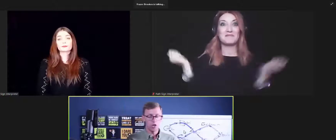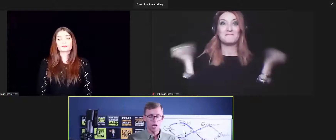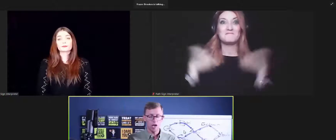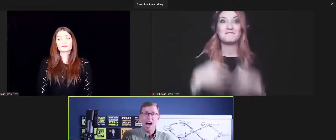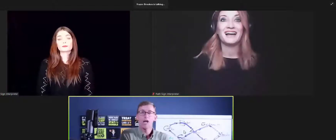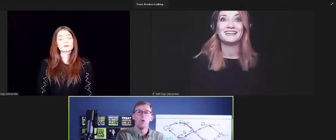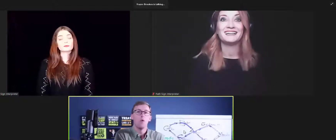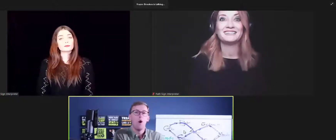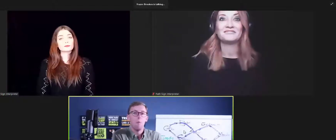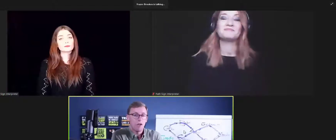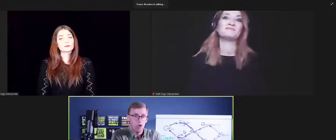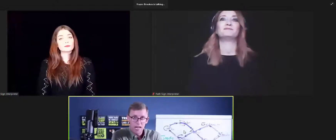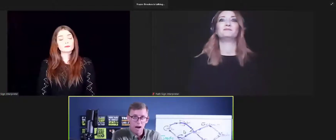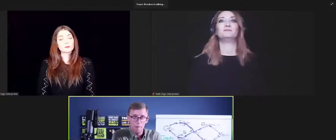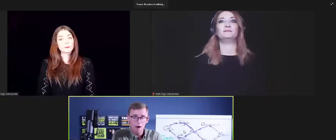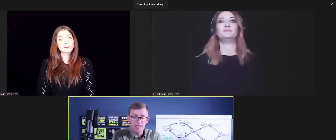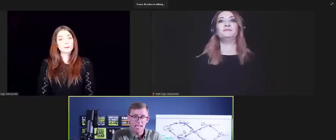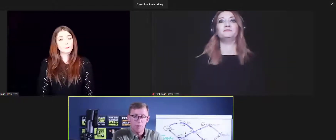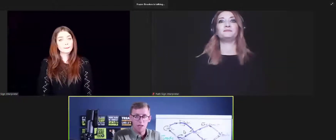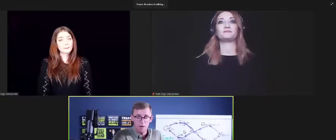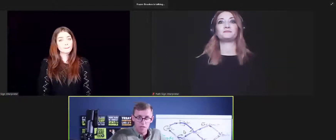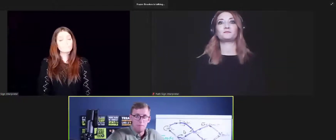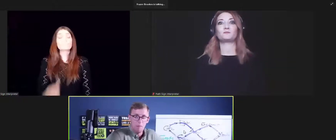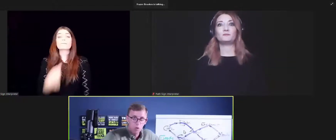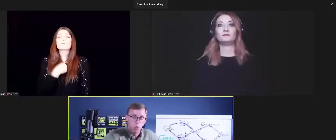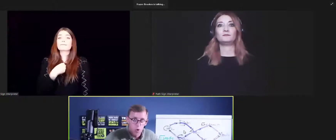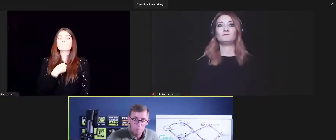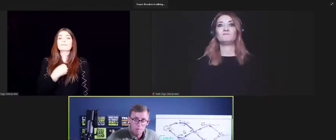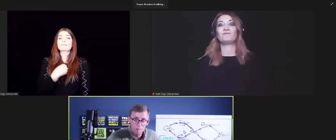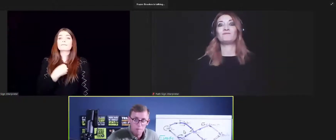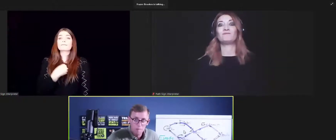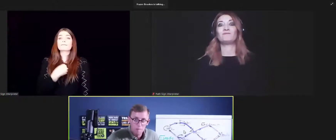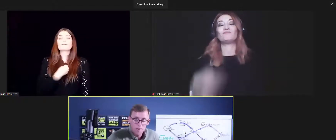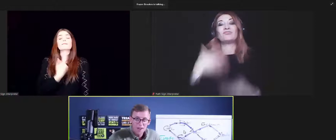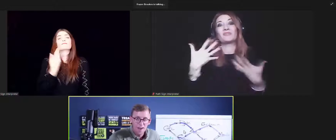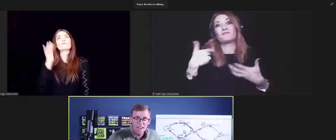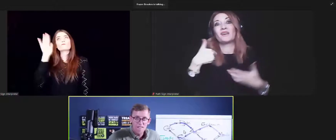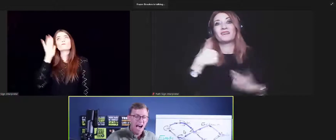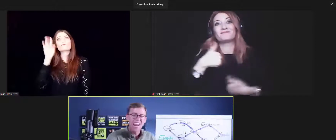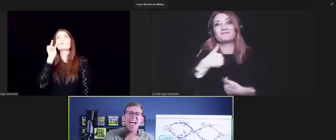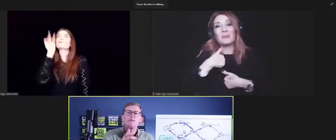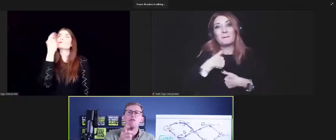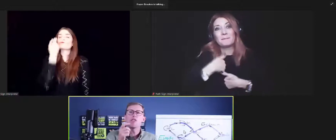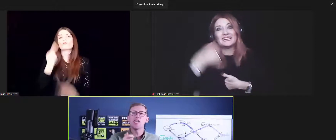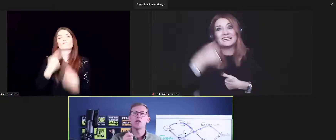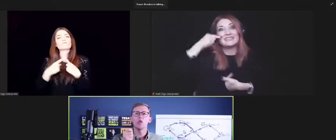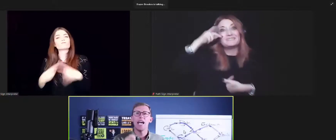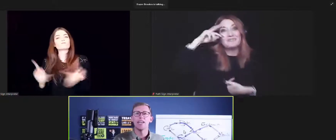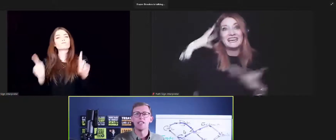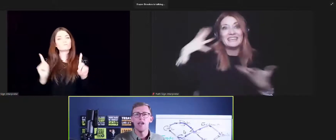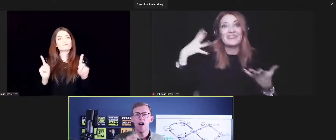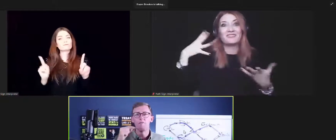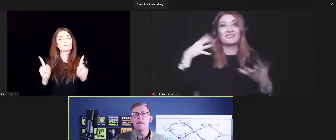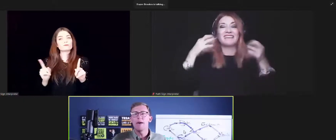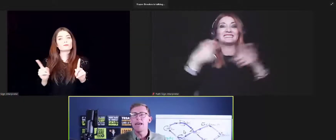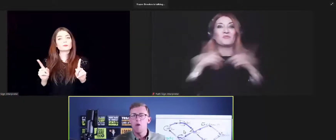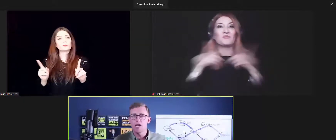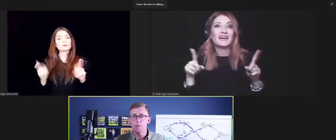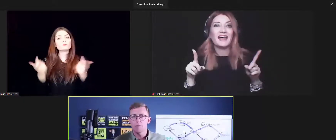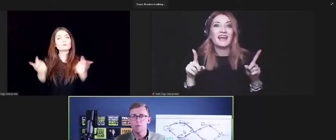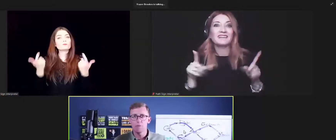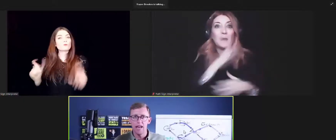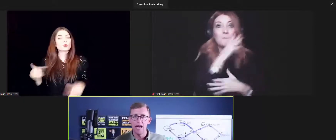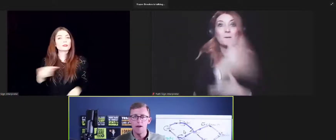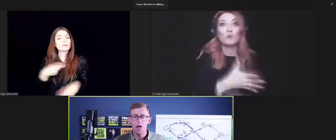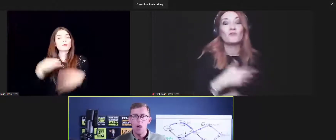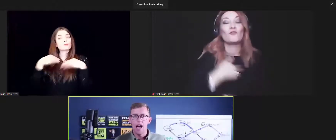because I joined network marketing whilst I was in my mum's womb, right? And every single second of me being on this